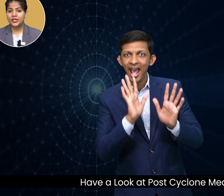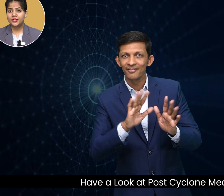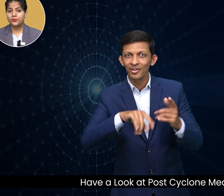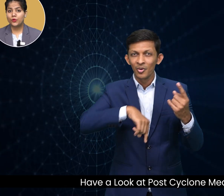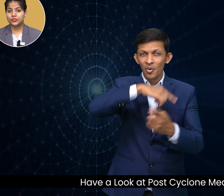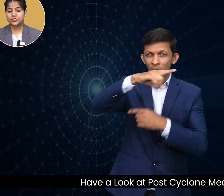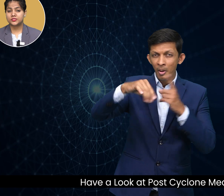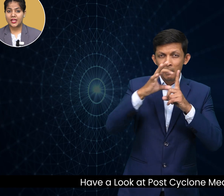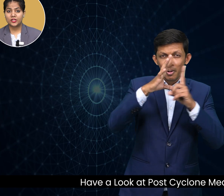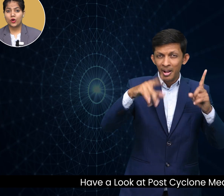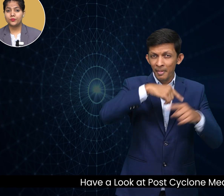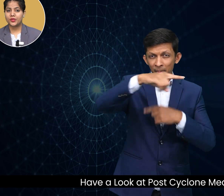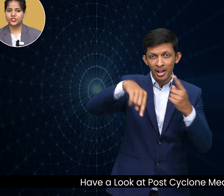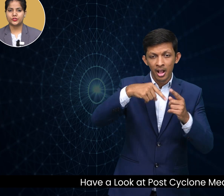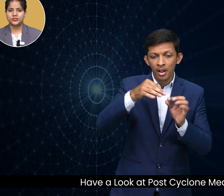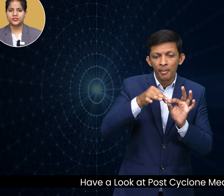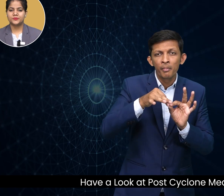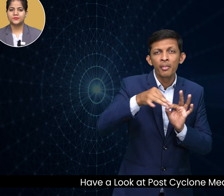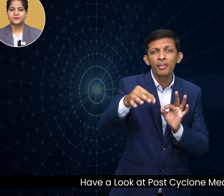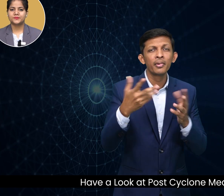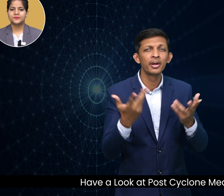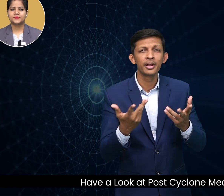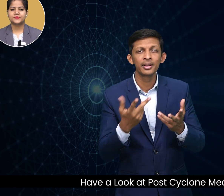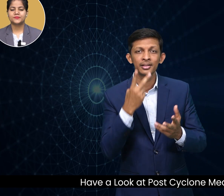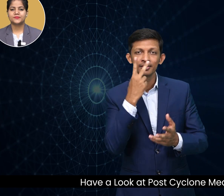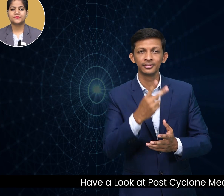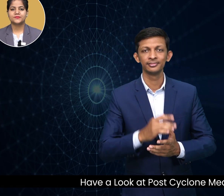Have a look at post-cyclone measures.